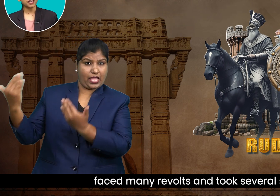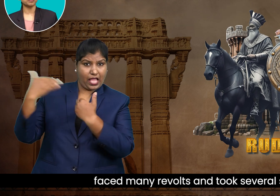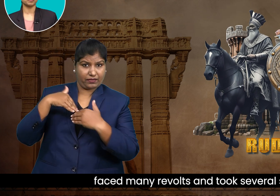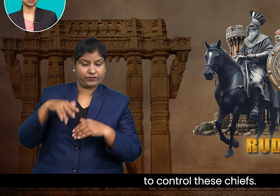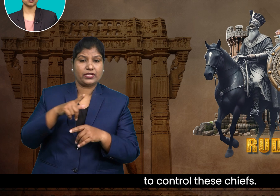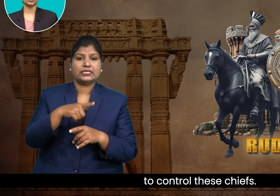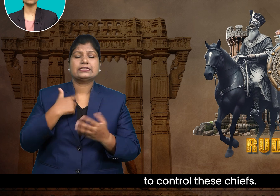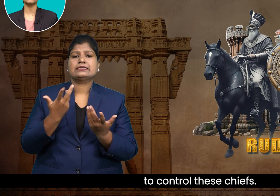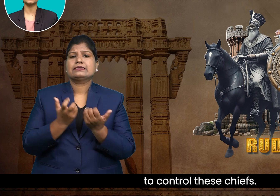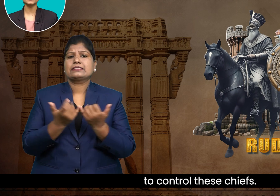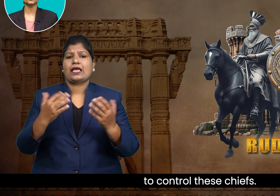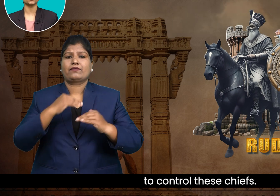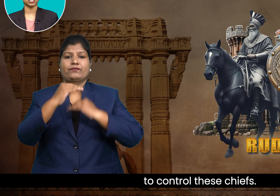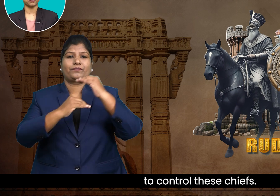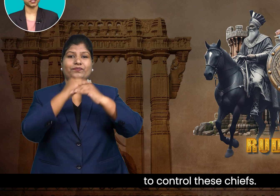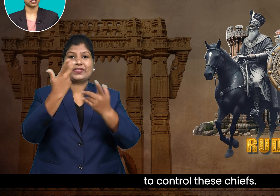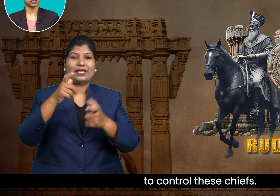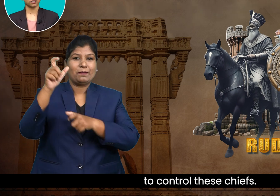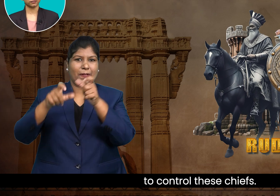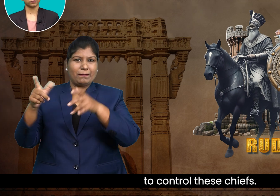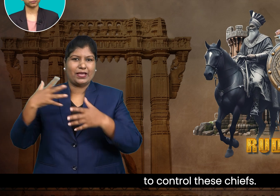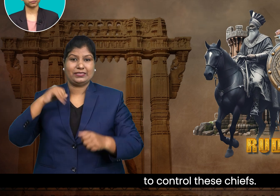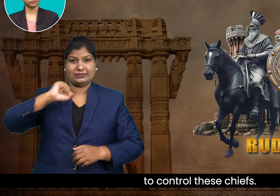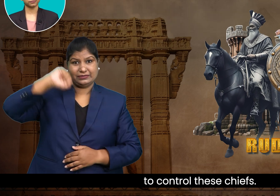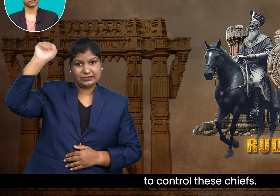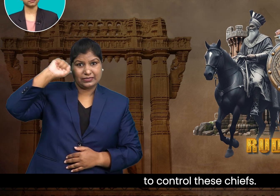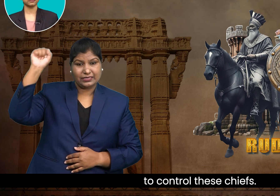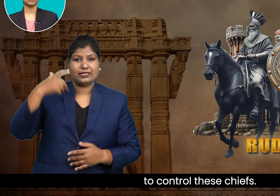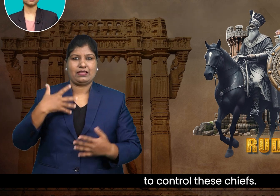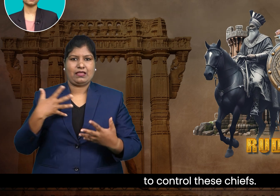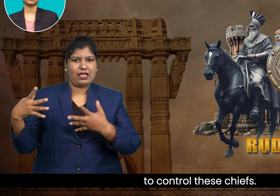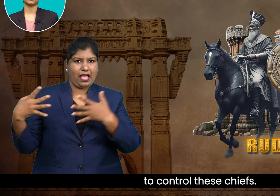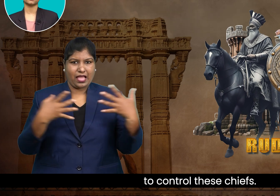several steps to control these chiefs.